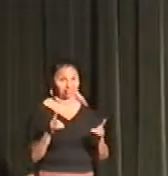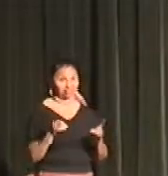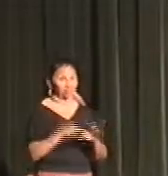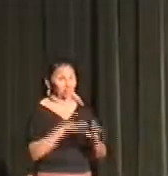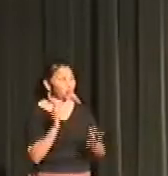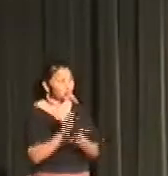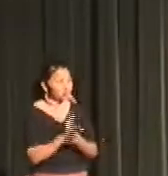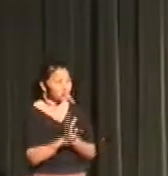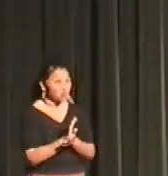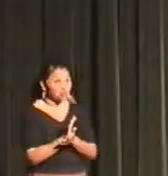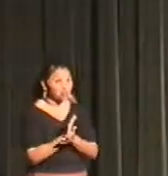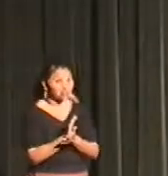school, and